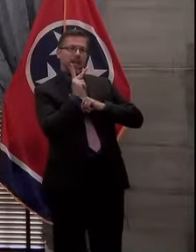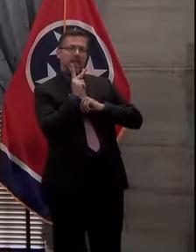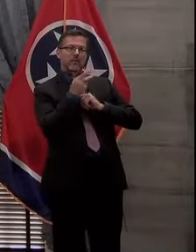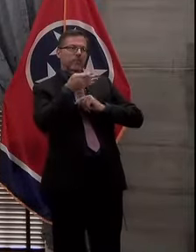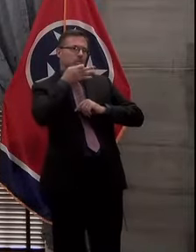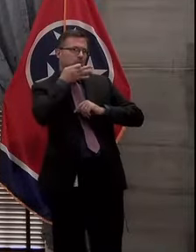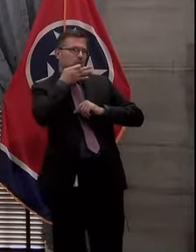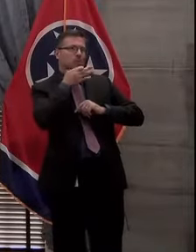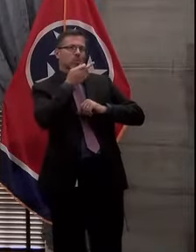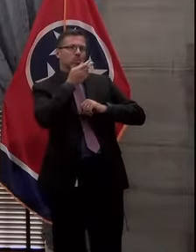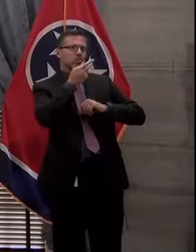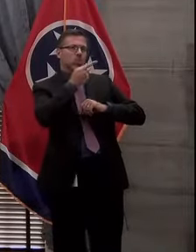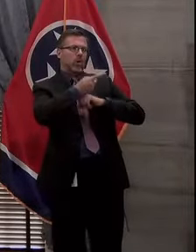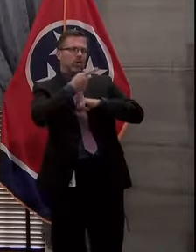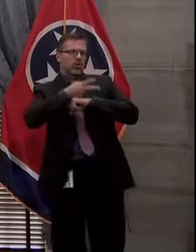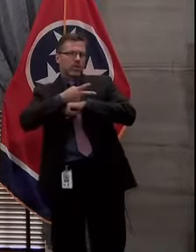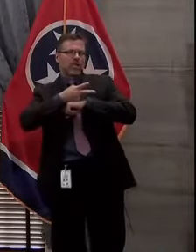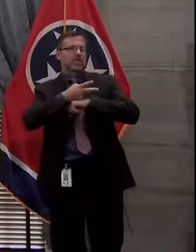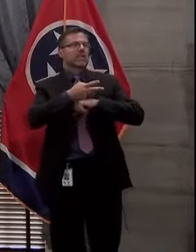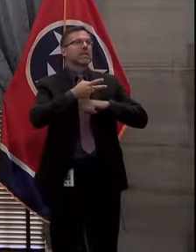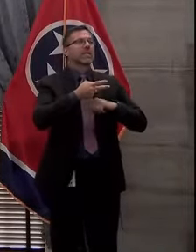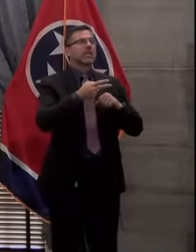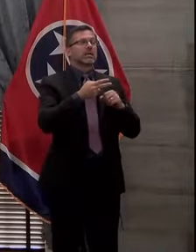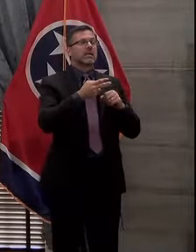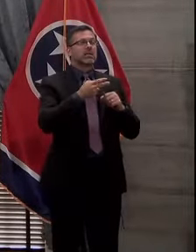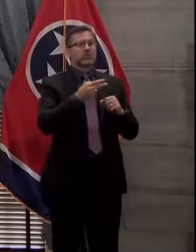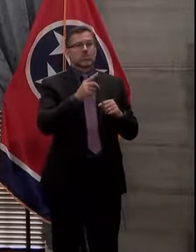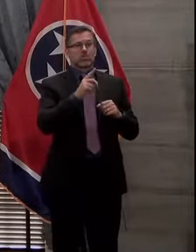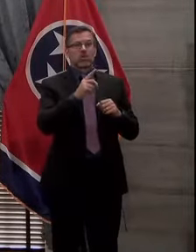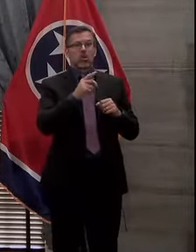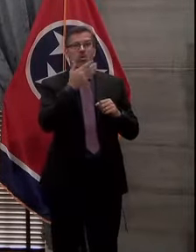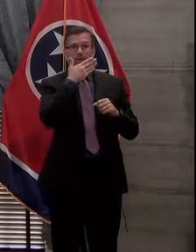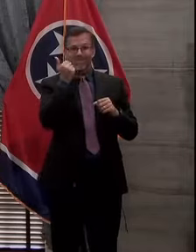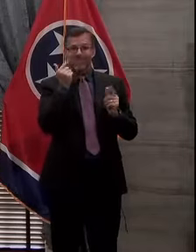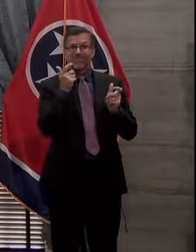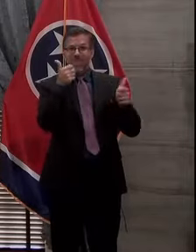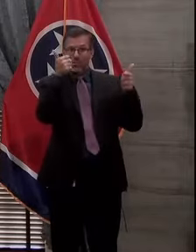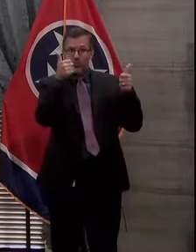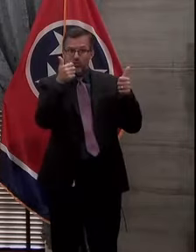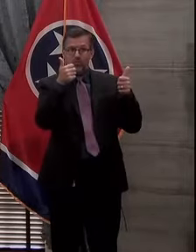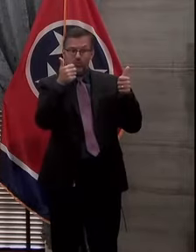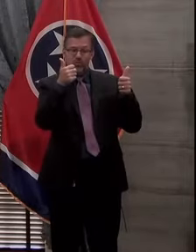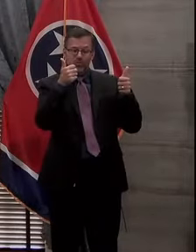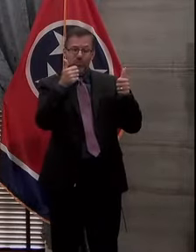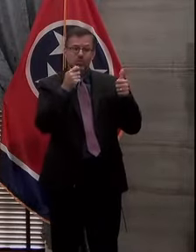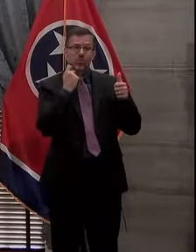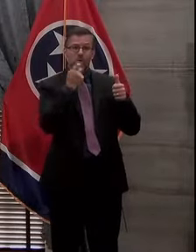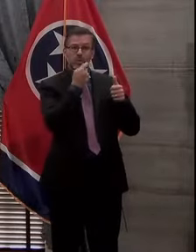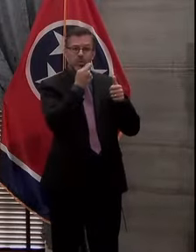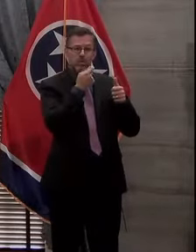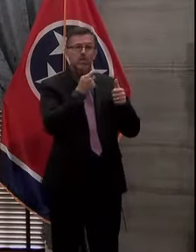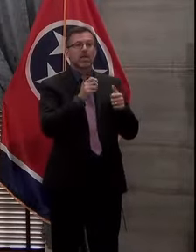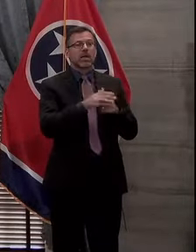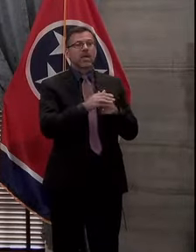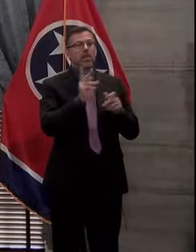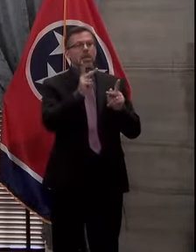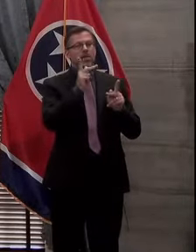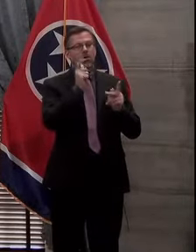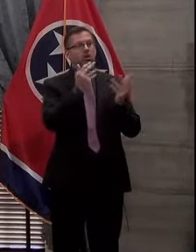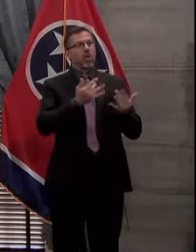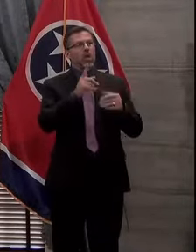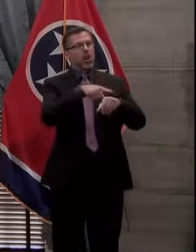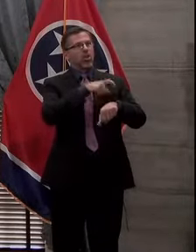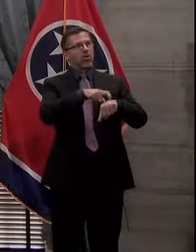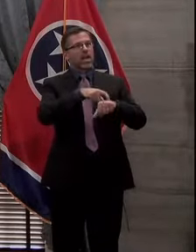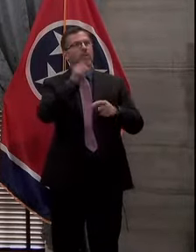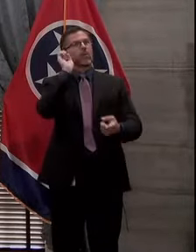well as specific clinics and hospitals that the turnaround is getting a little bit faster and that their backlogs are clearing out.